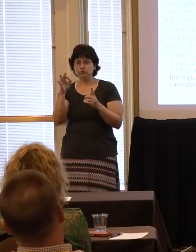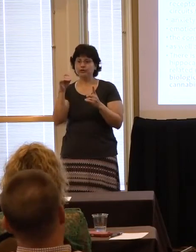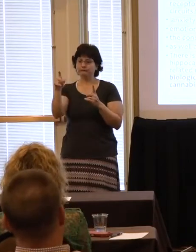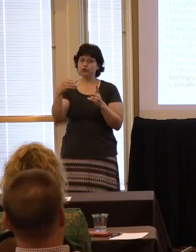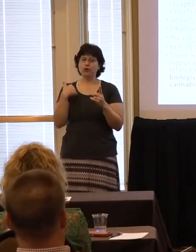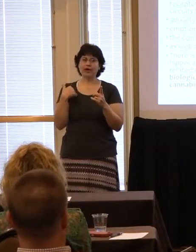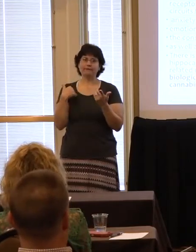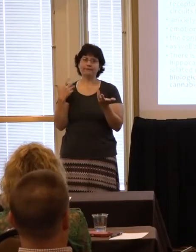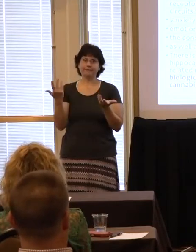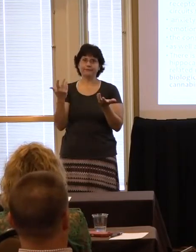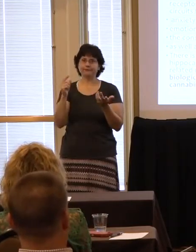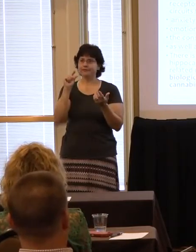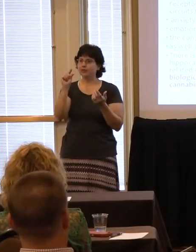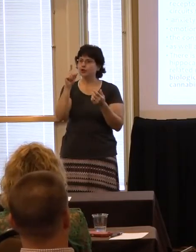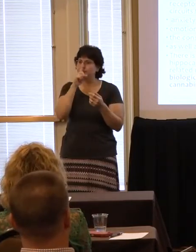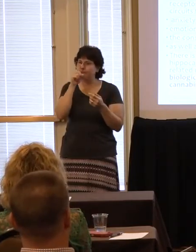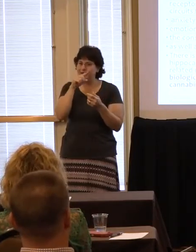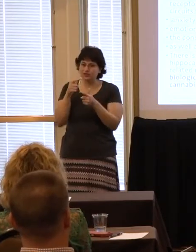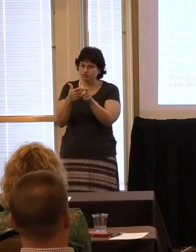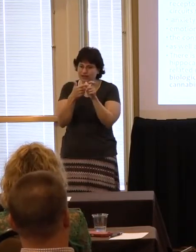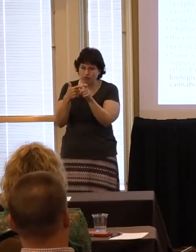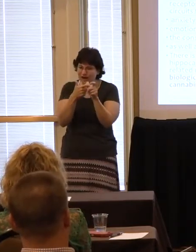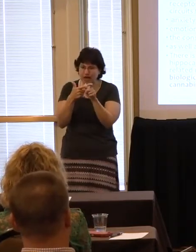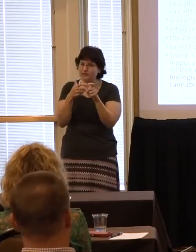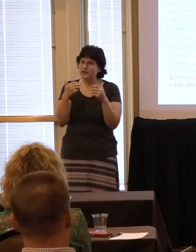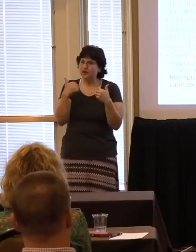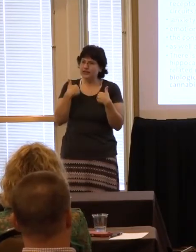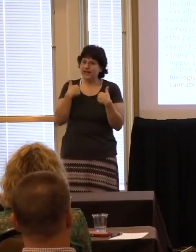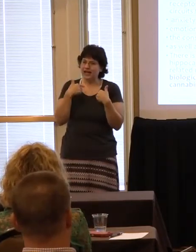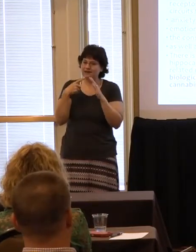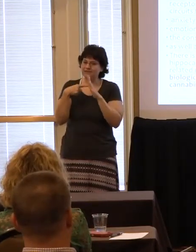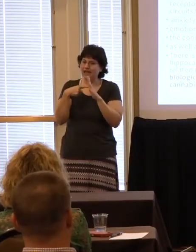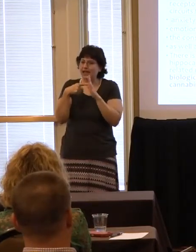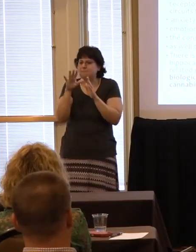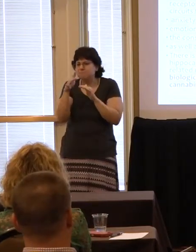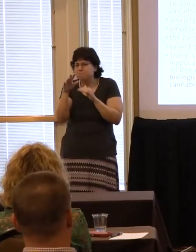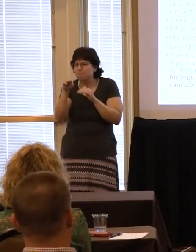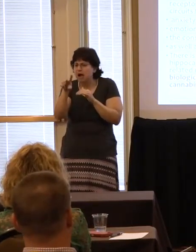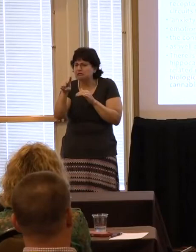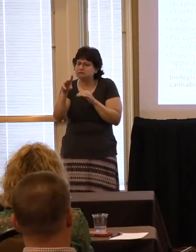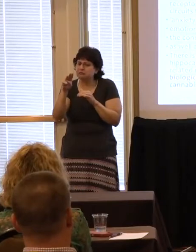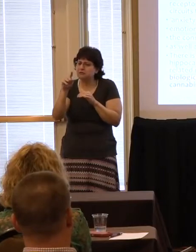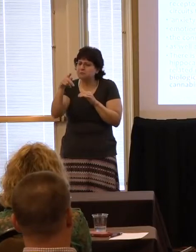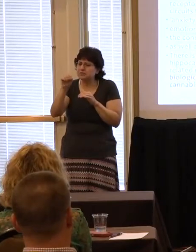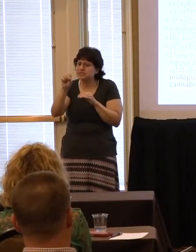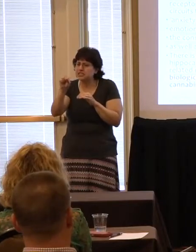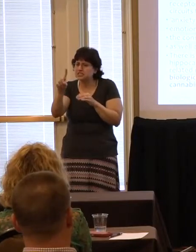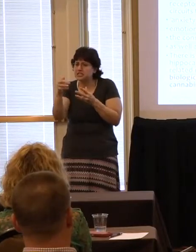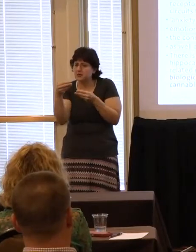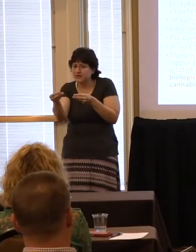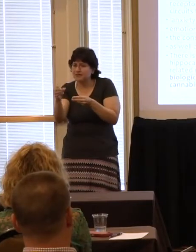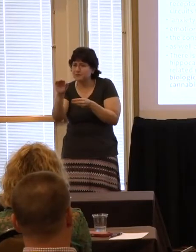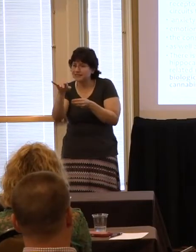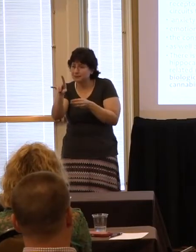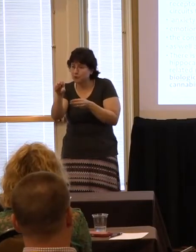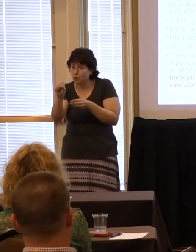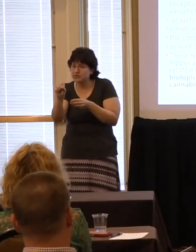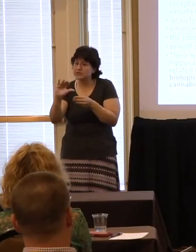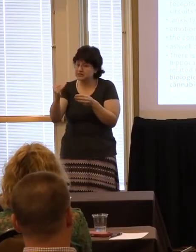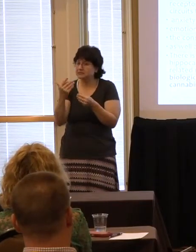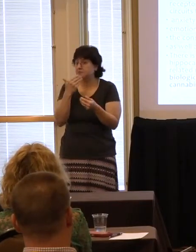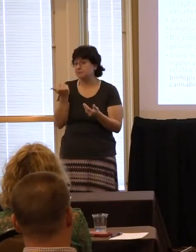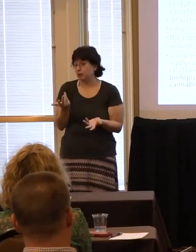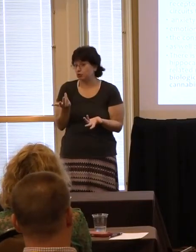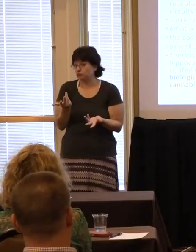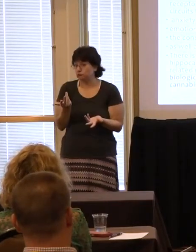have little mice running around who have a model of PTSD, and we give them cannabinoids, they seem to do